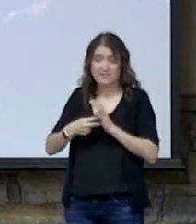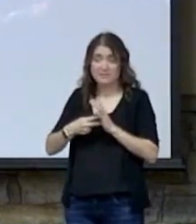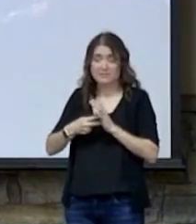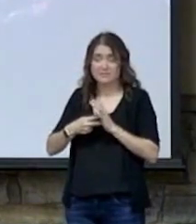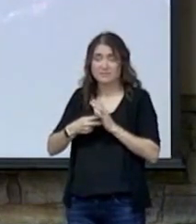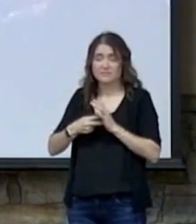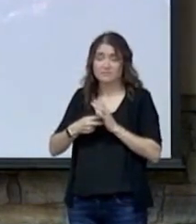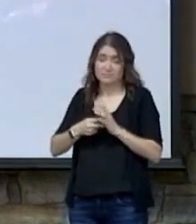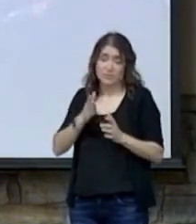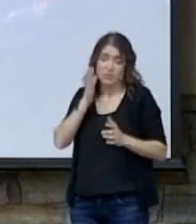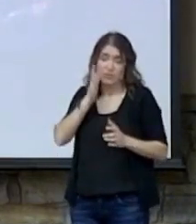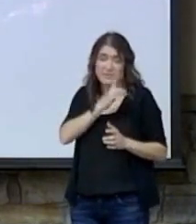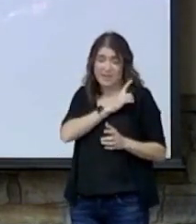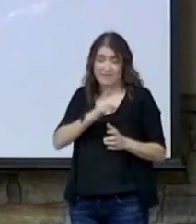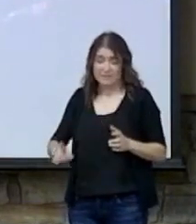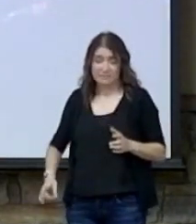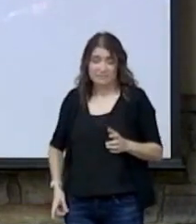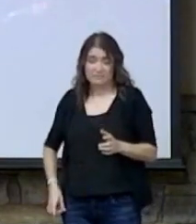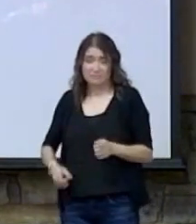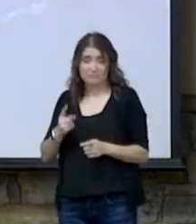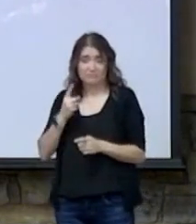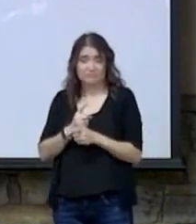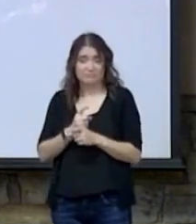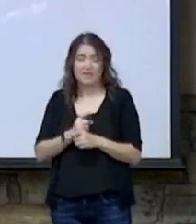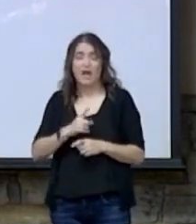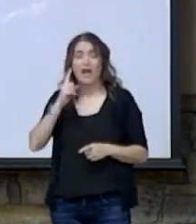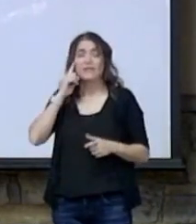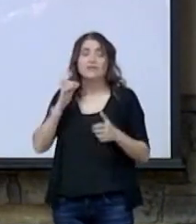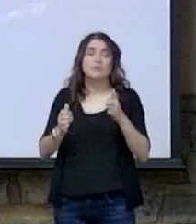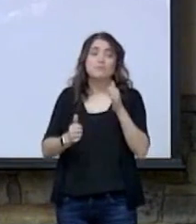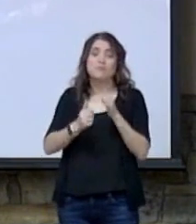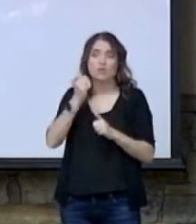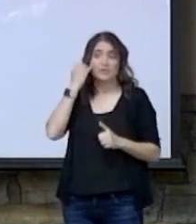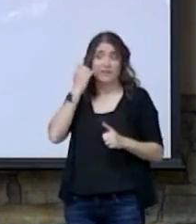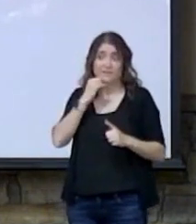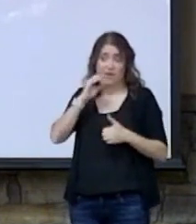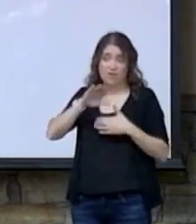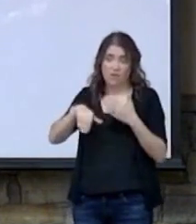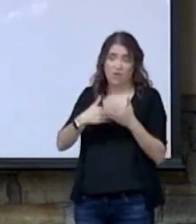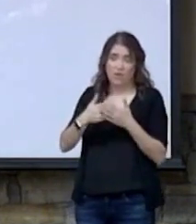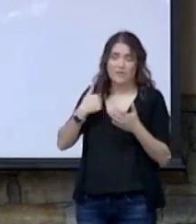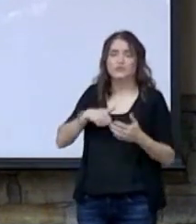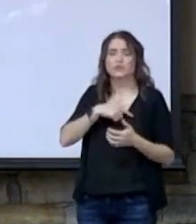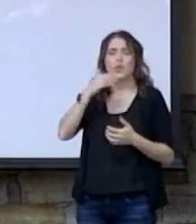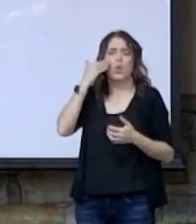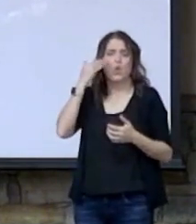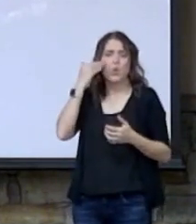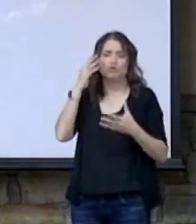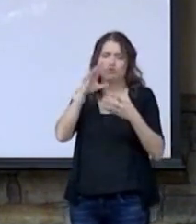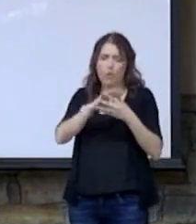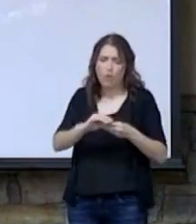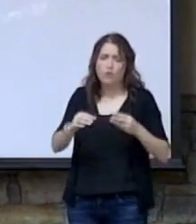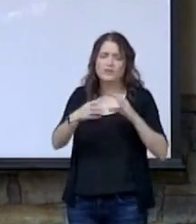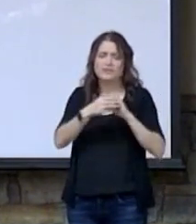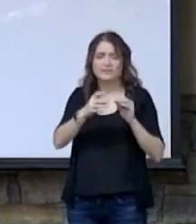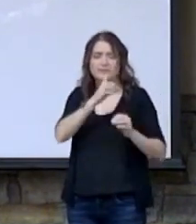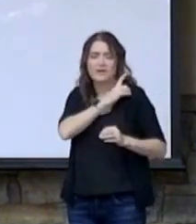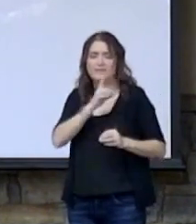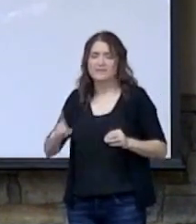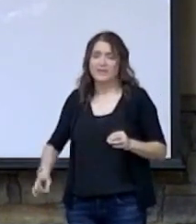life, it would be David, wouldn't it? I think most, if not all of us here this morning, know stories of David's